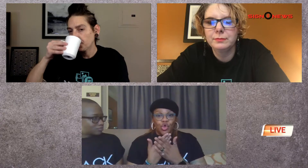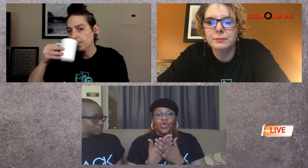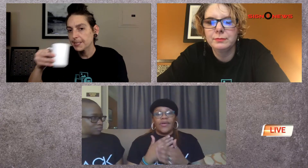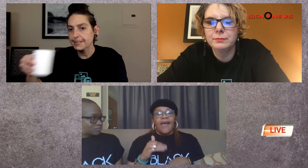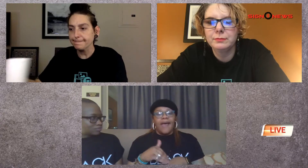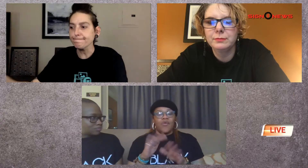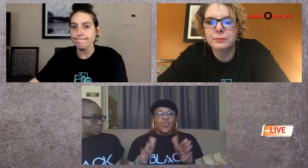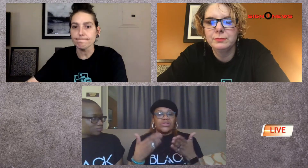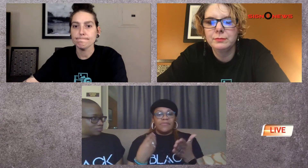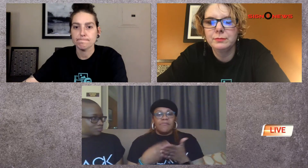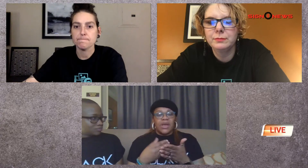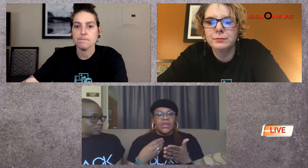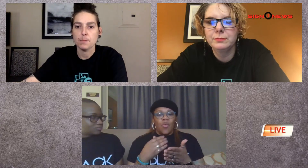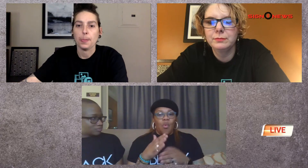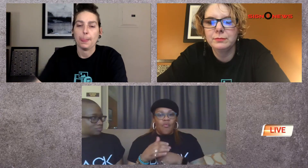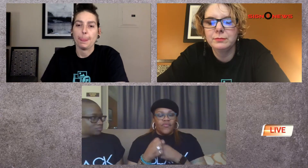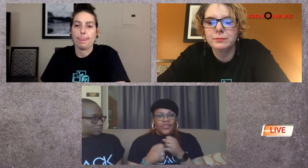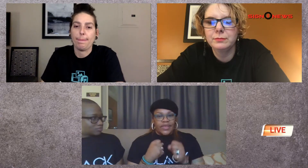money.